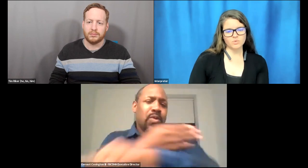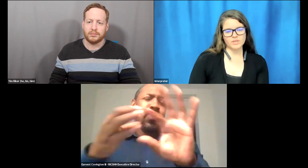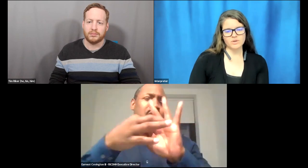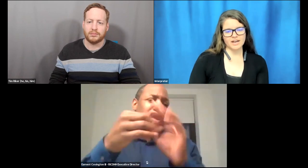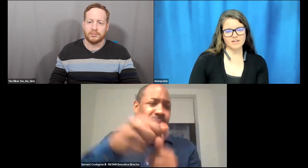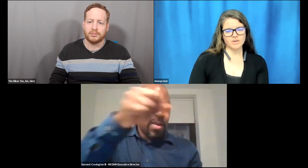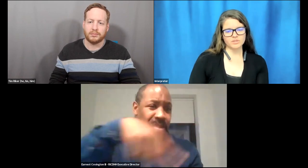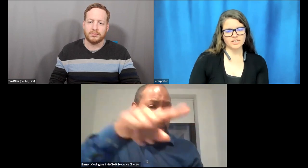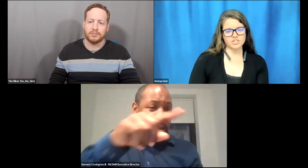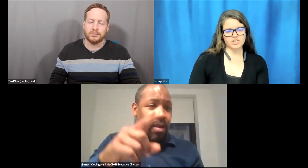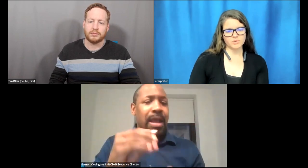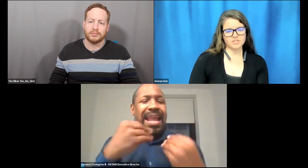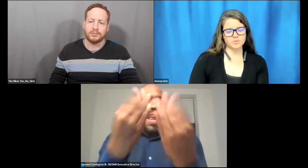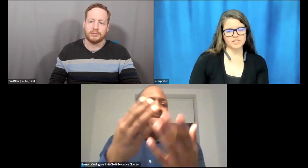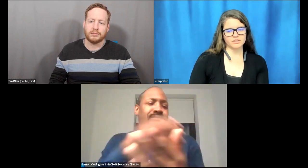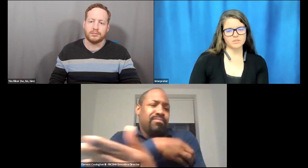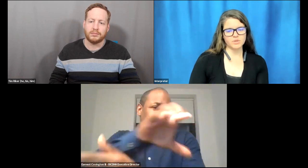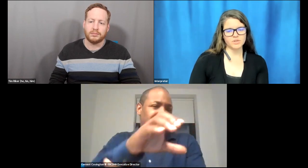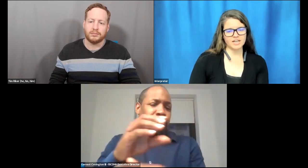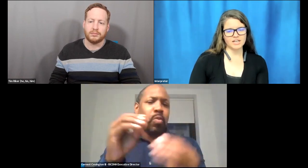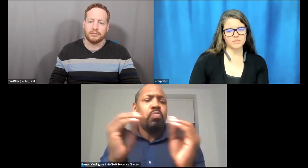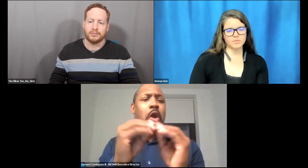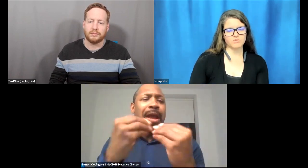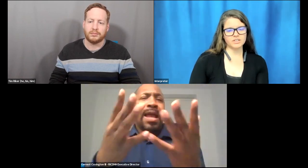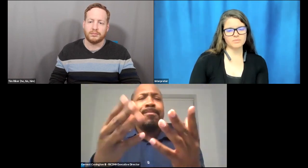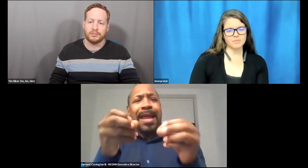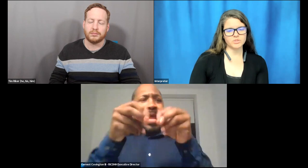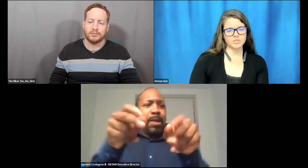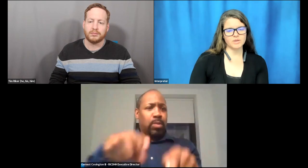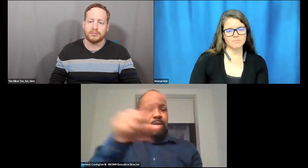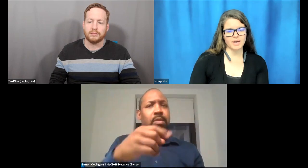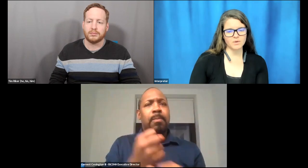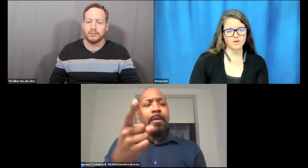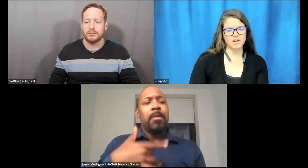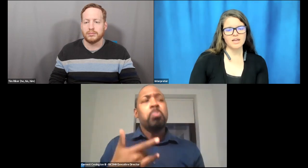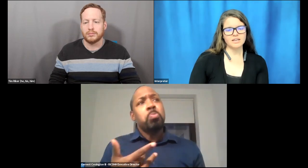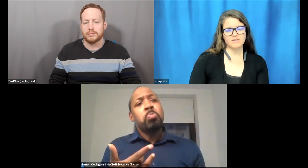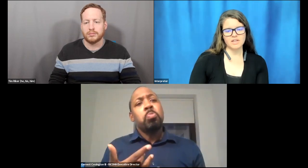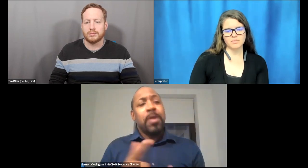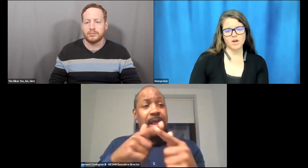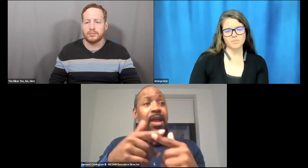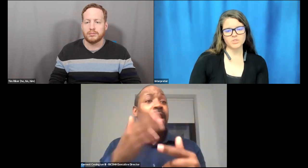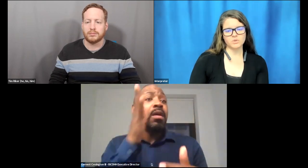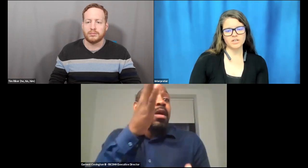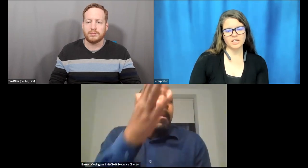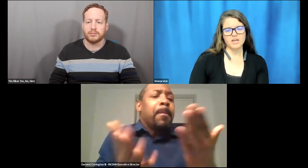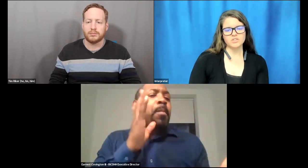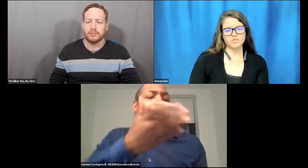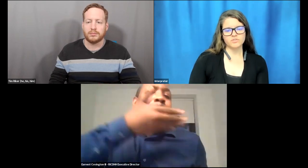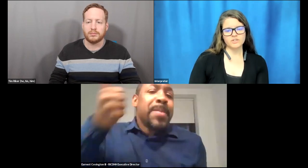don't have a relationship with this particular community, and to really be able to empower and give them an opportunity to feel that